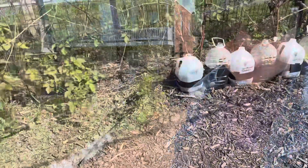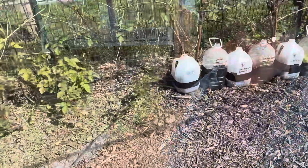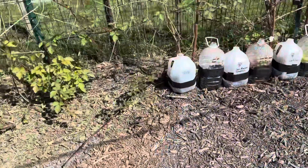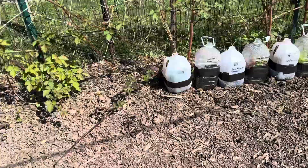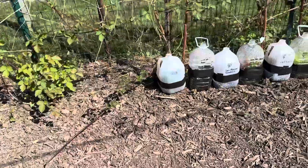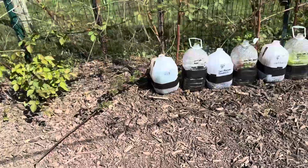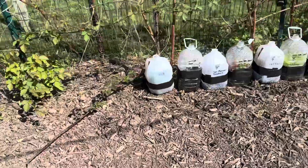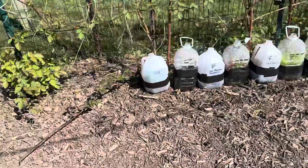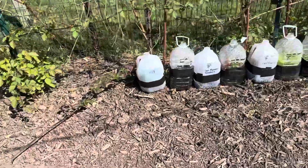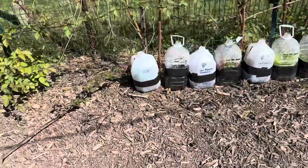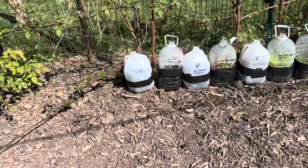closed.